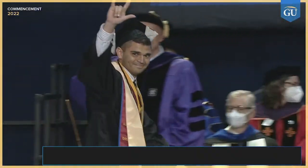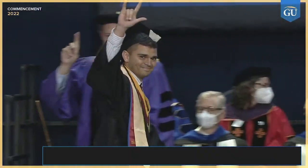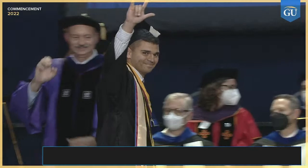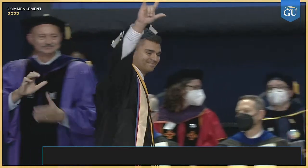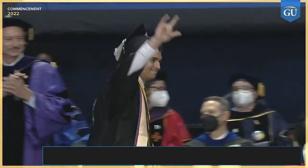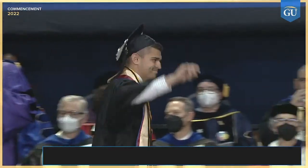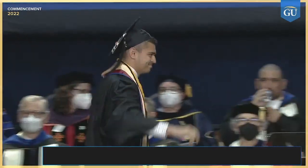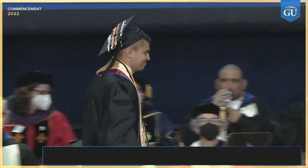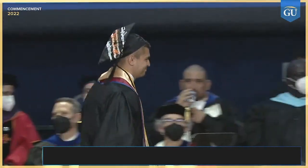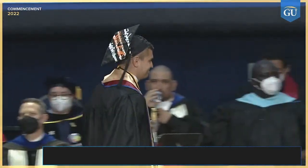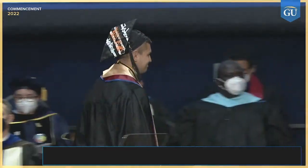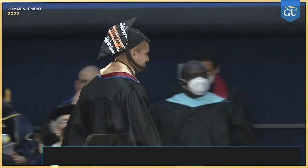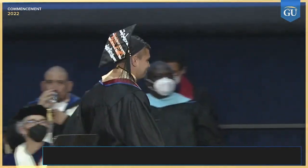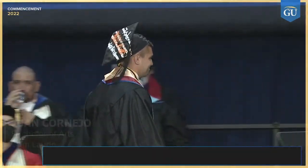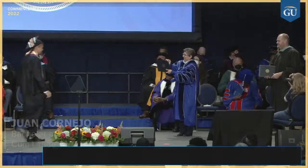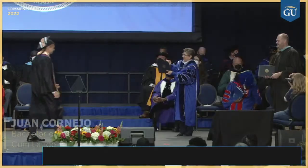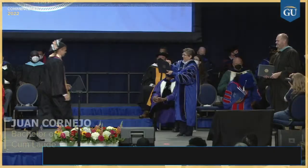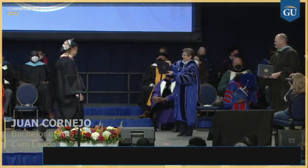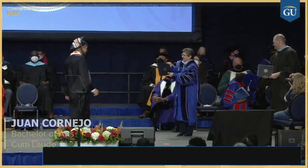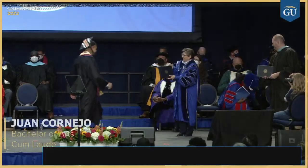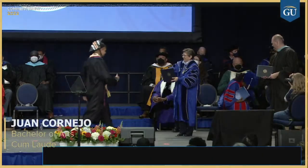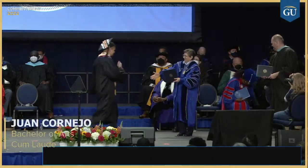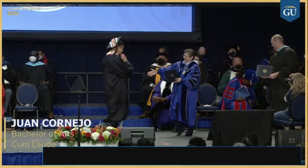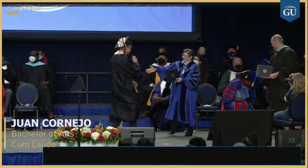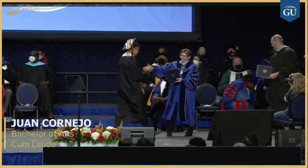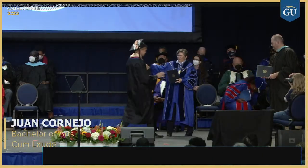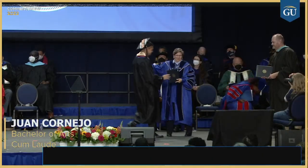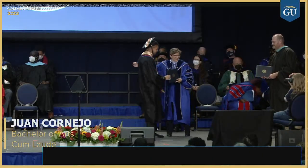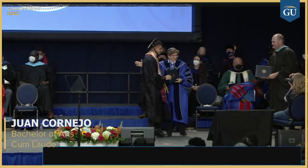Juan Cornero, Bachelor of Science, cum laude.